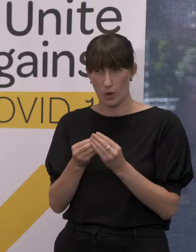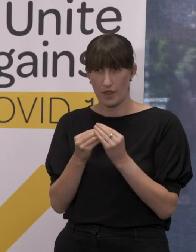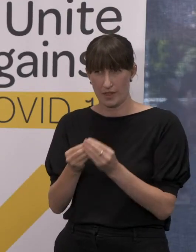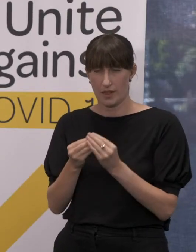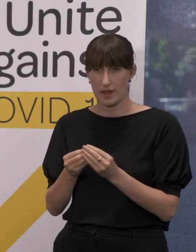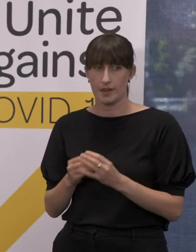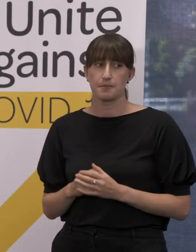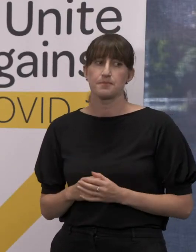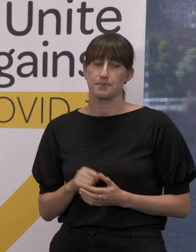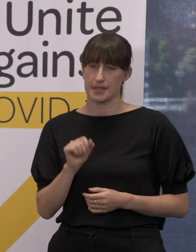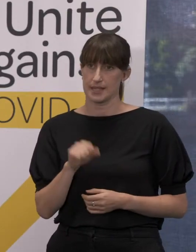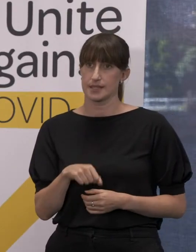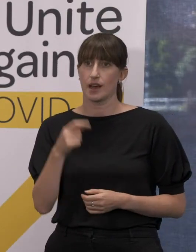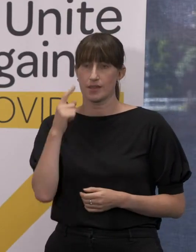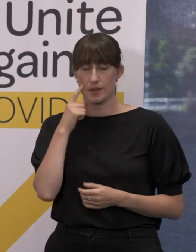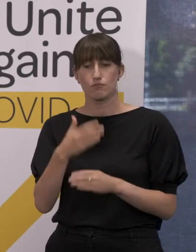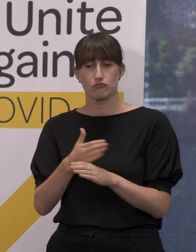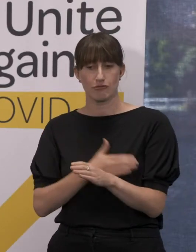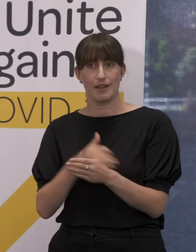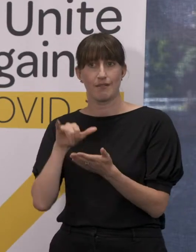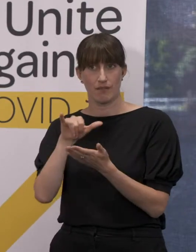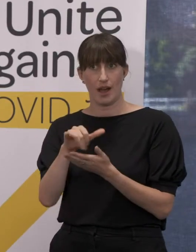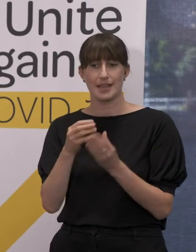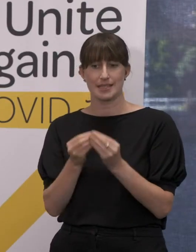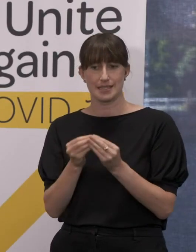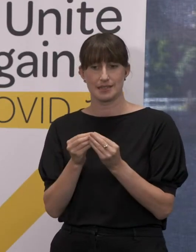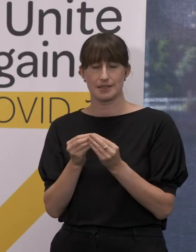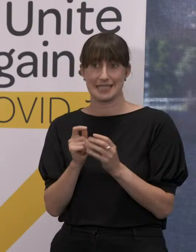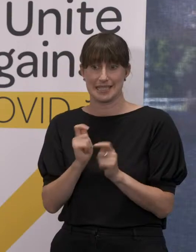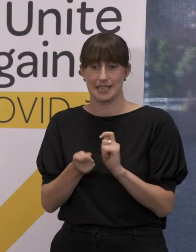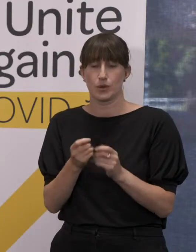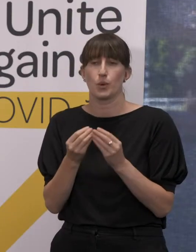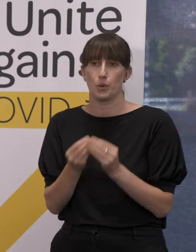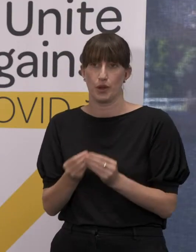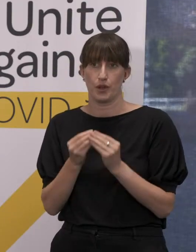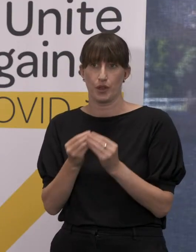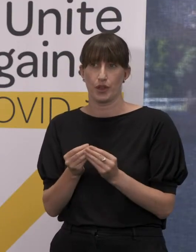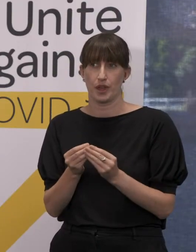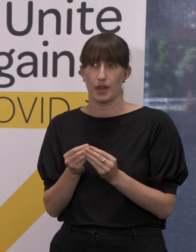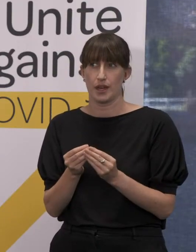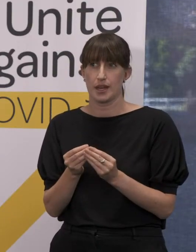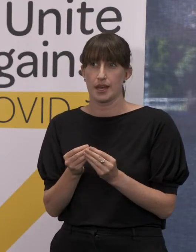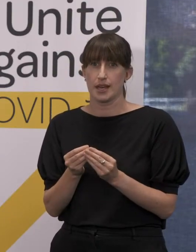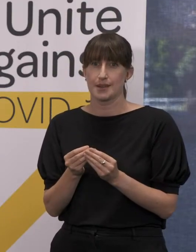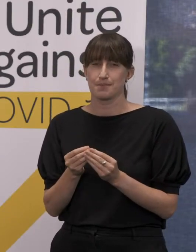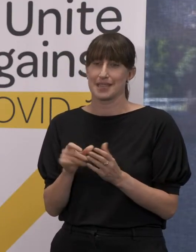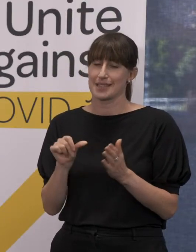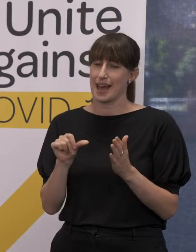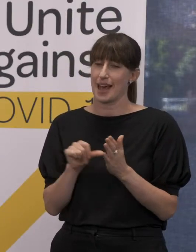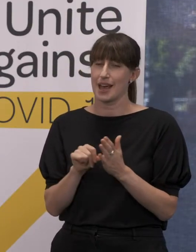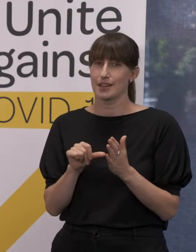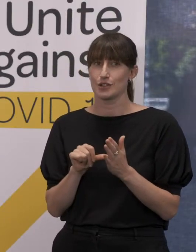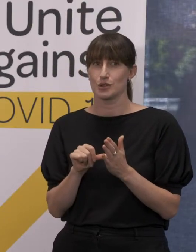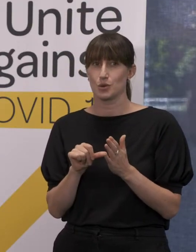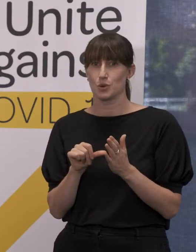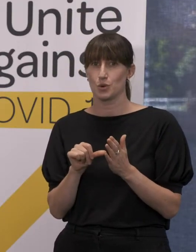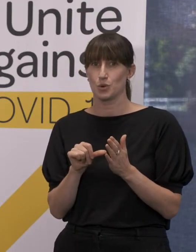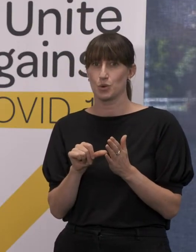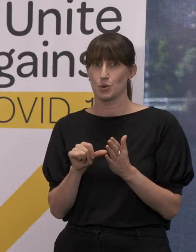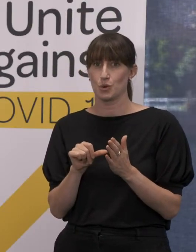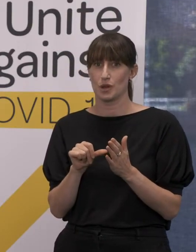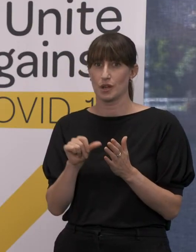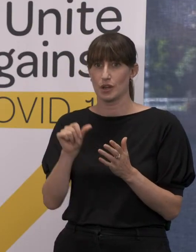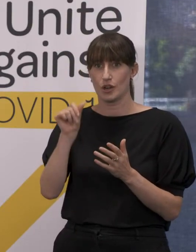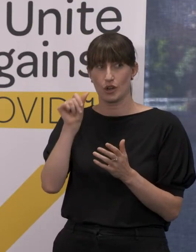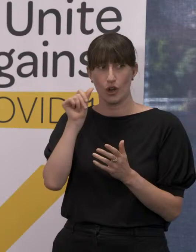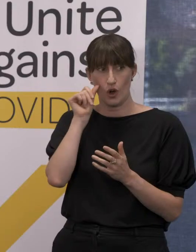it's providing value, and some of that's is intangible. I think for many people, the opportunity to